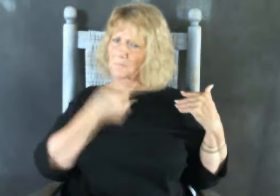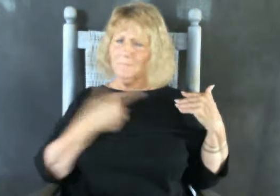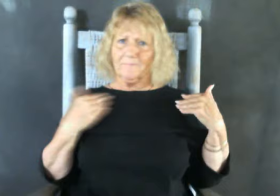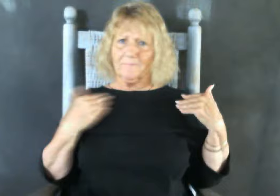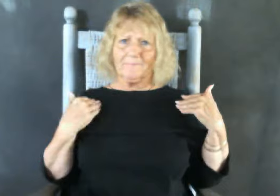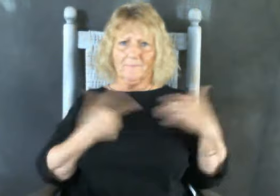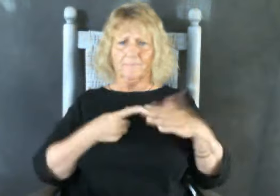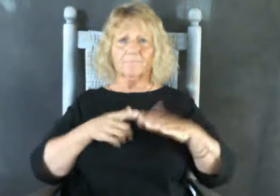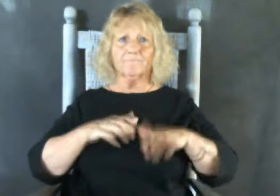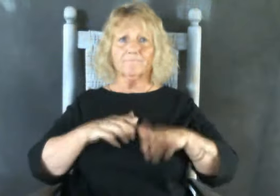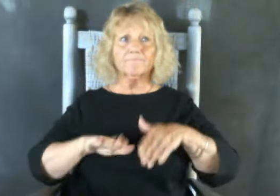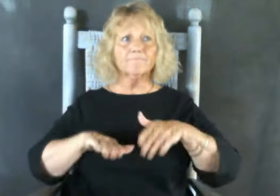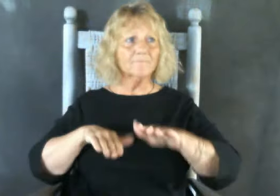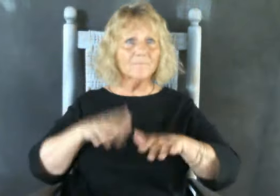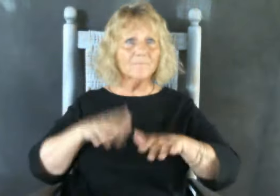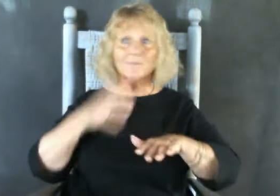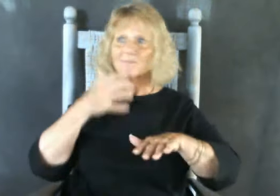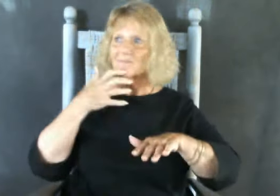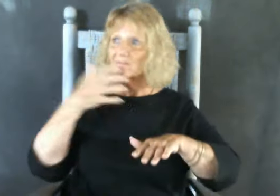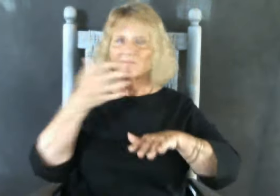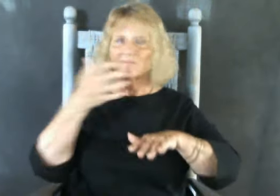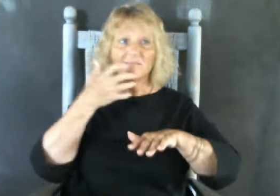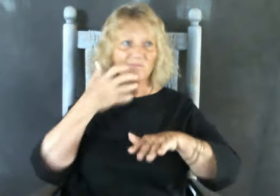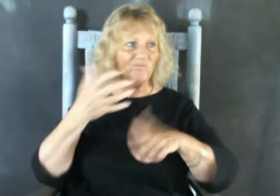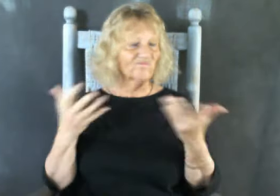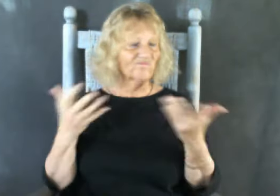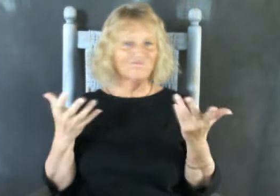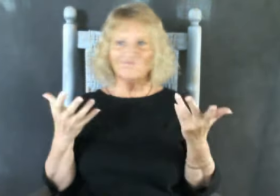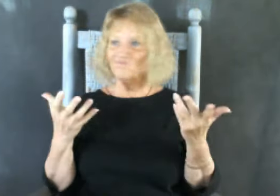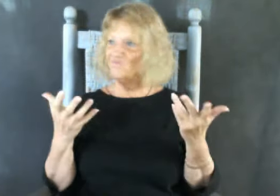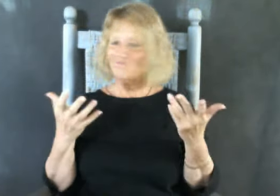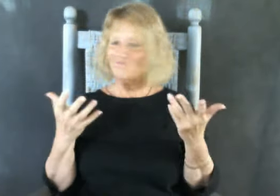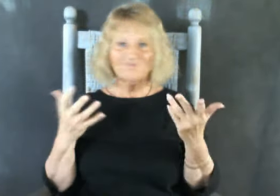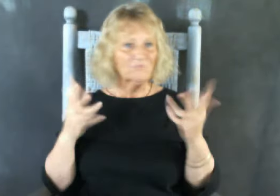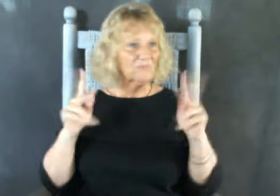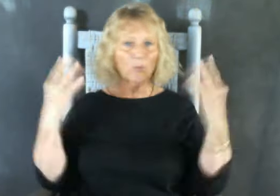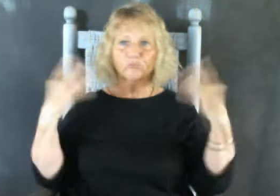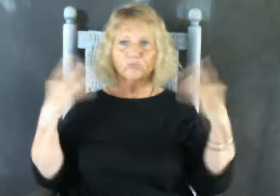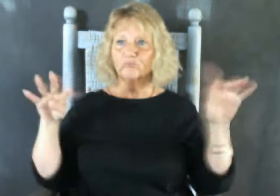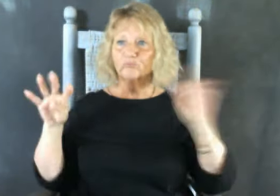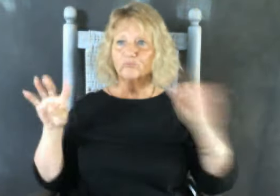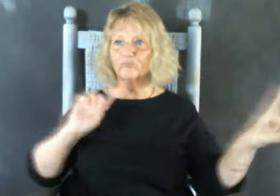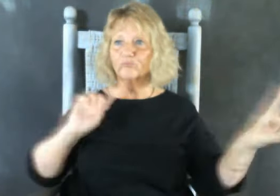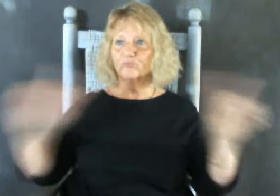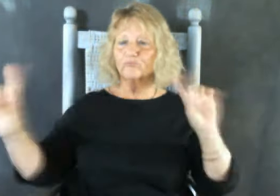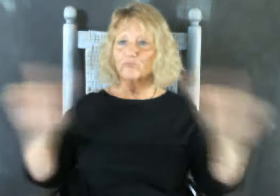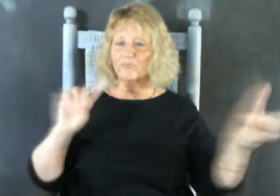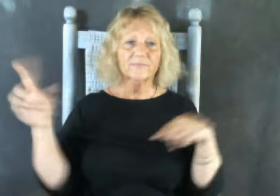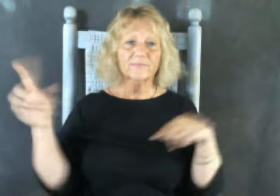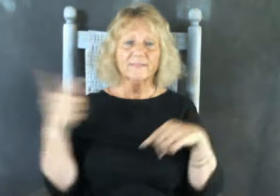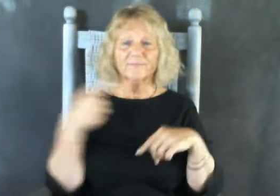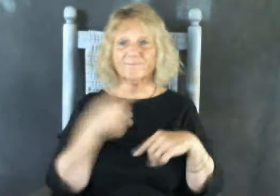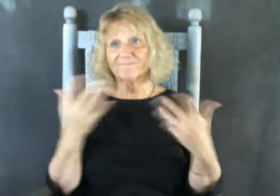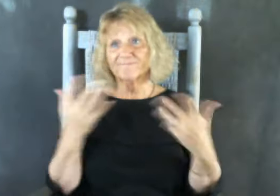U.S. military would say that they finally completed that mission to find and kill a couple of them out. All right, Chris, we're going to